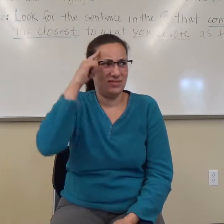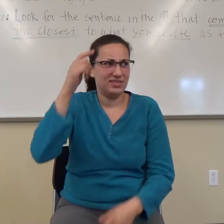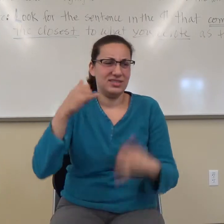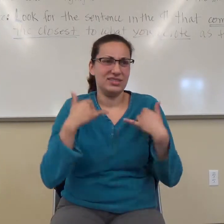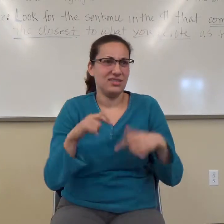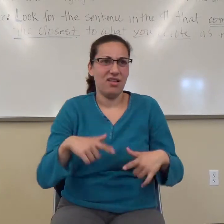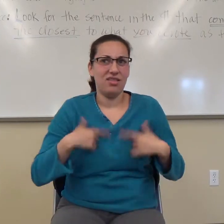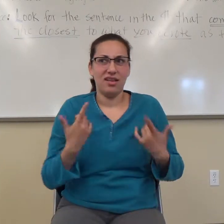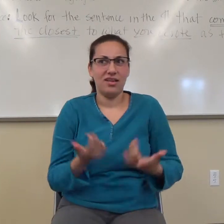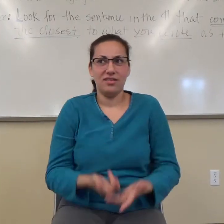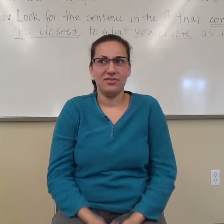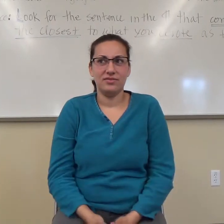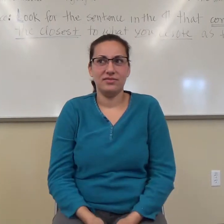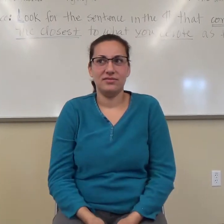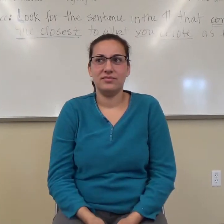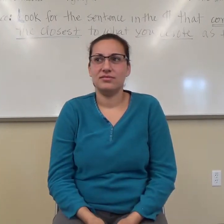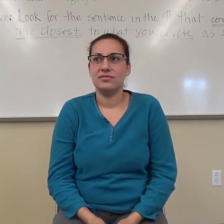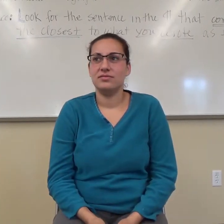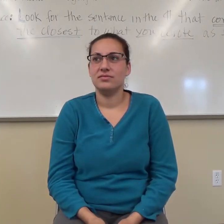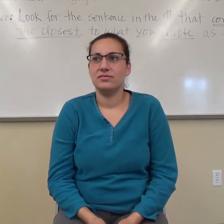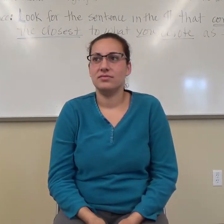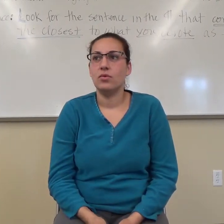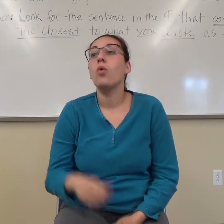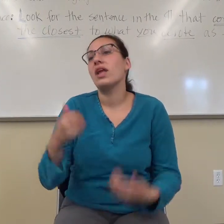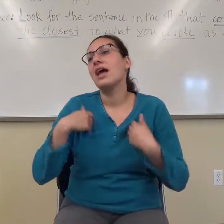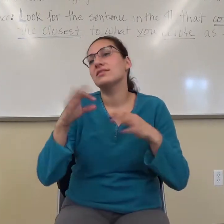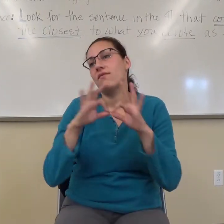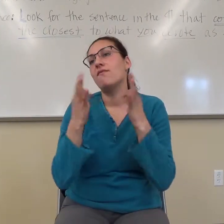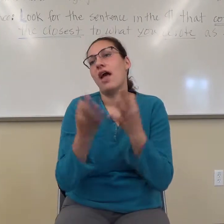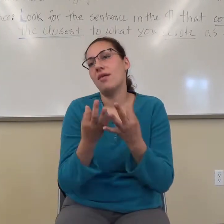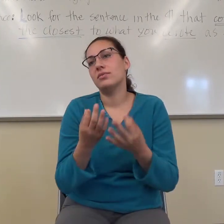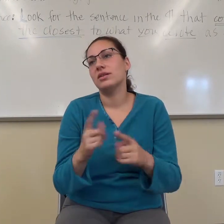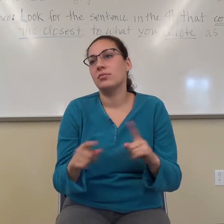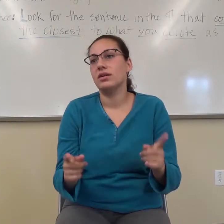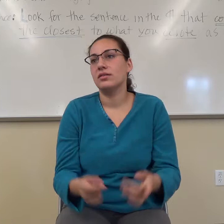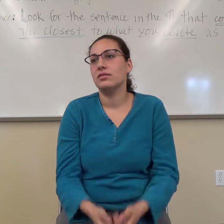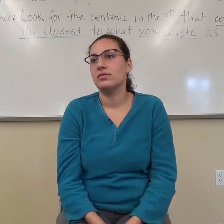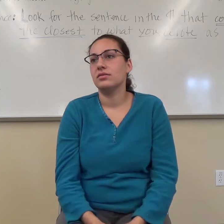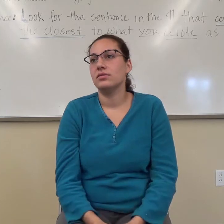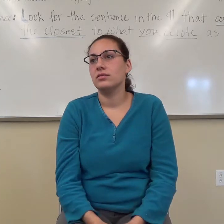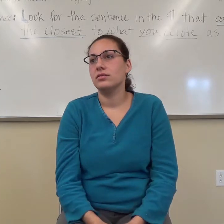here. Topics, main idea, and then